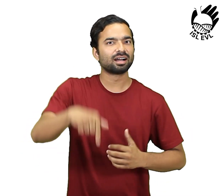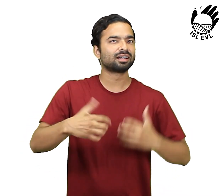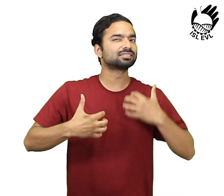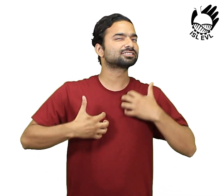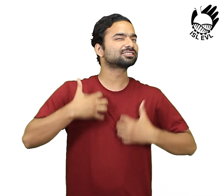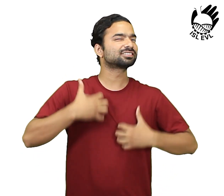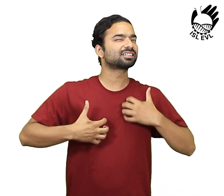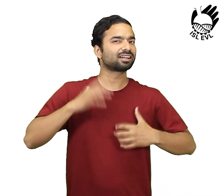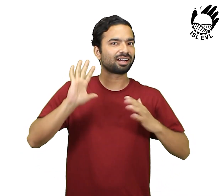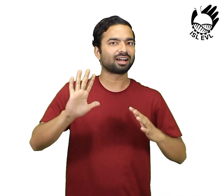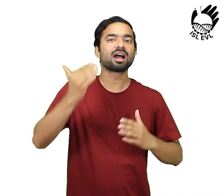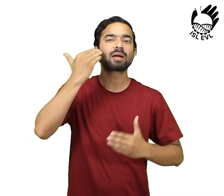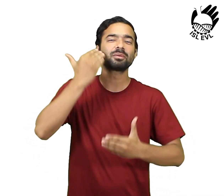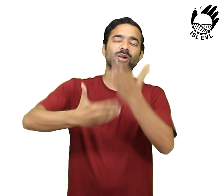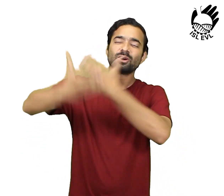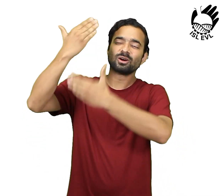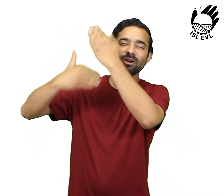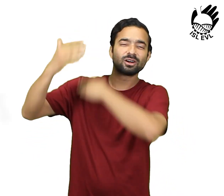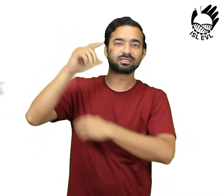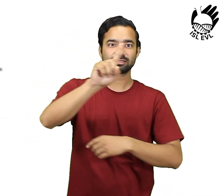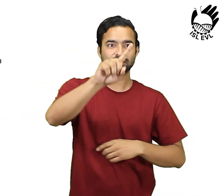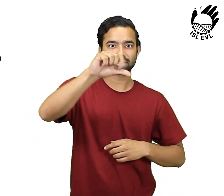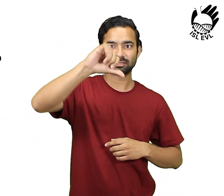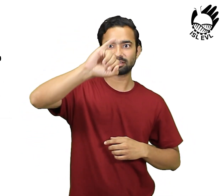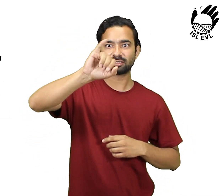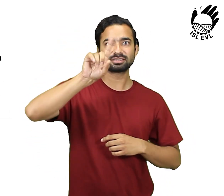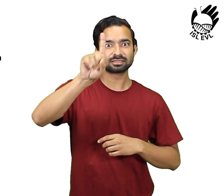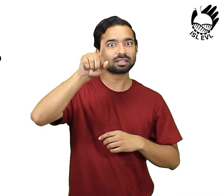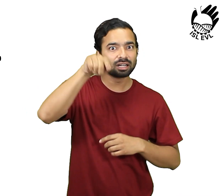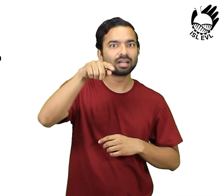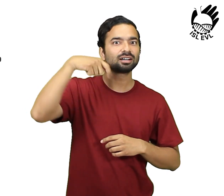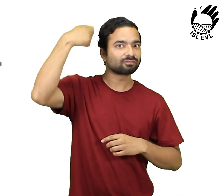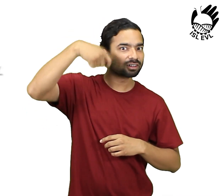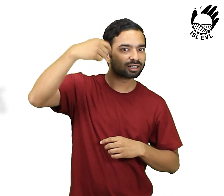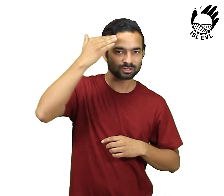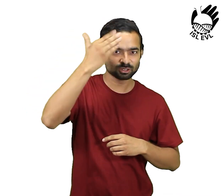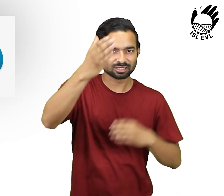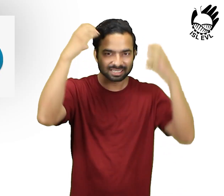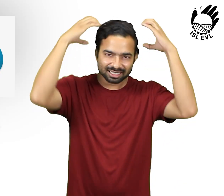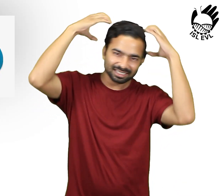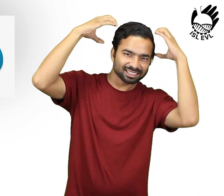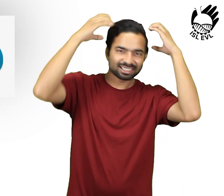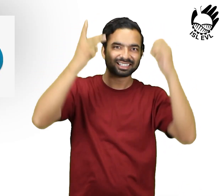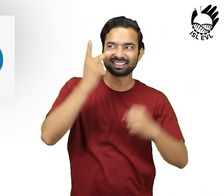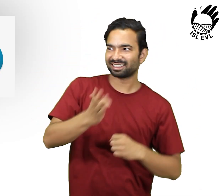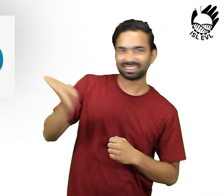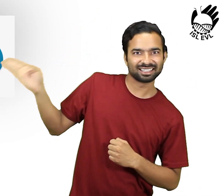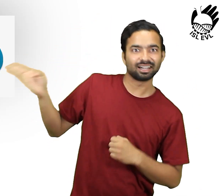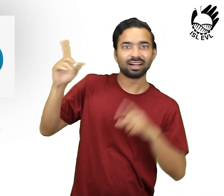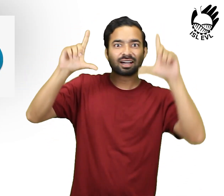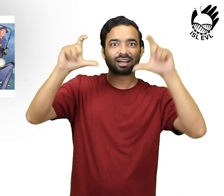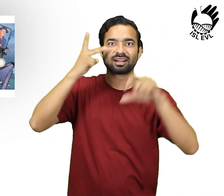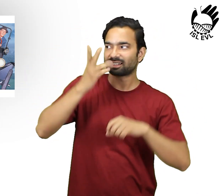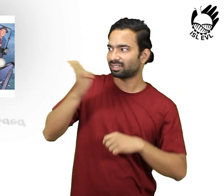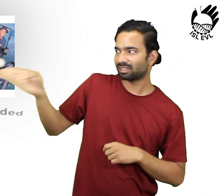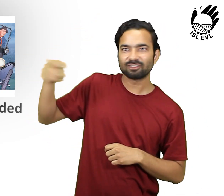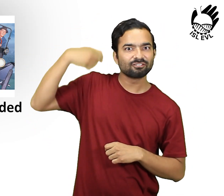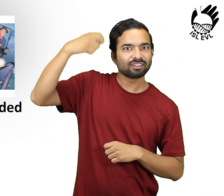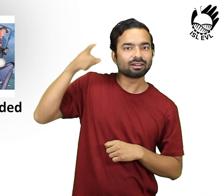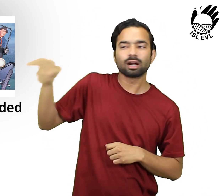This experiment may have inspired the popular Disney film The Absent-Minded Professor,